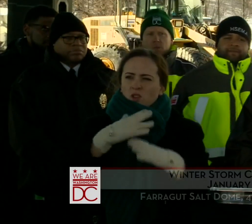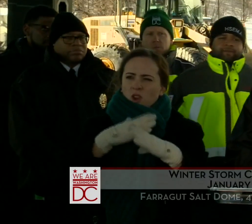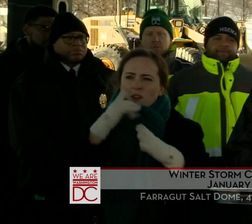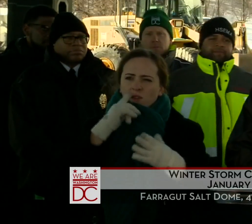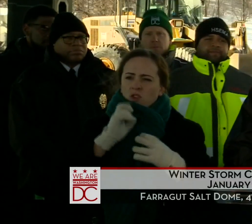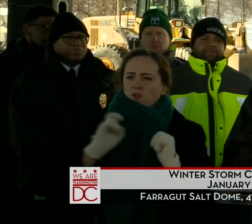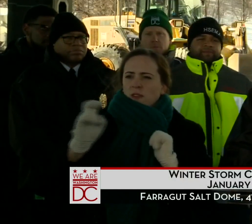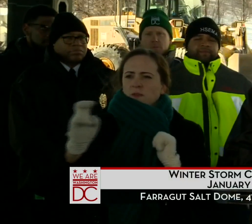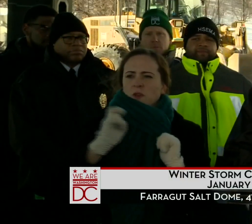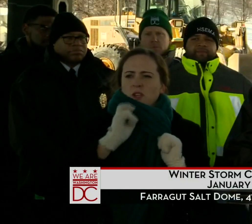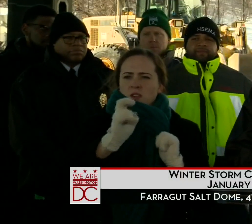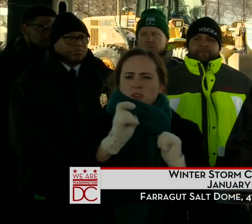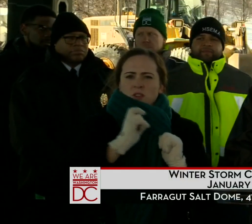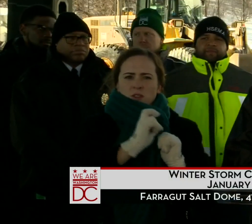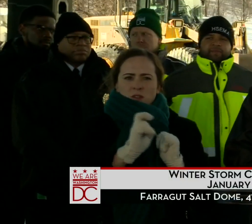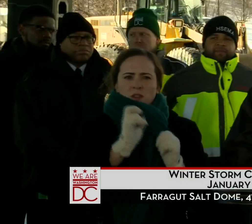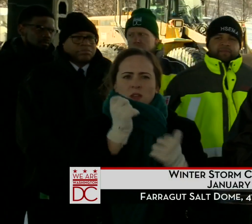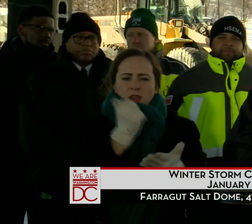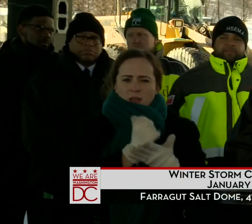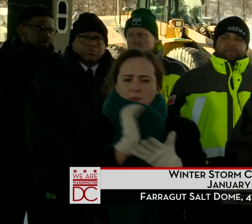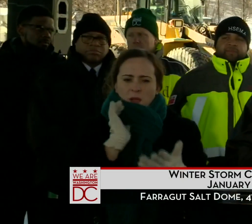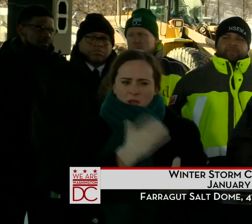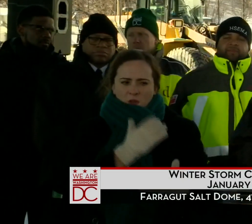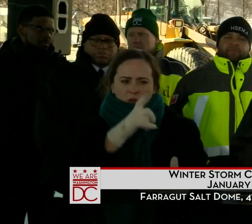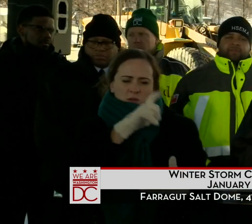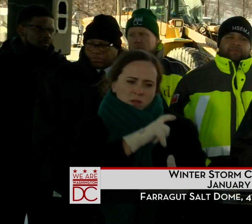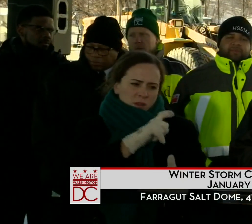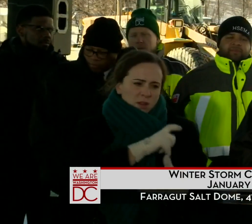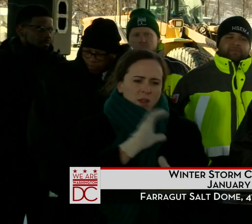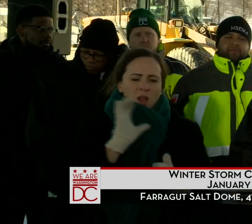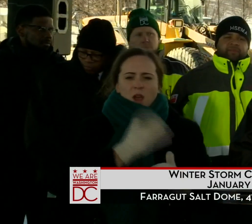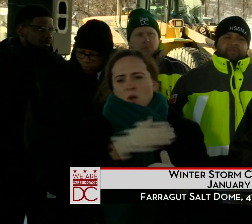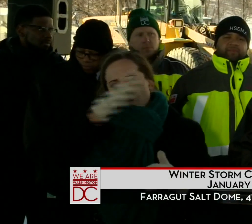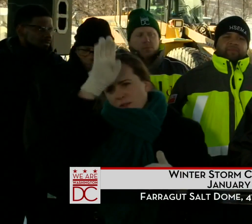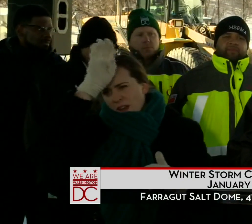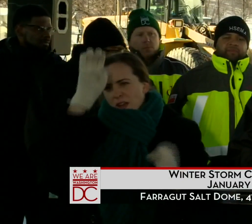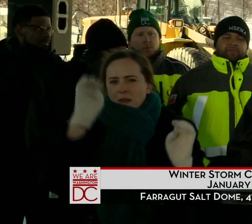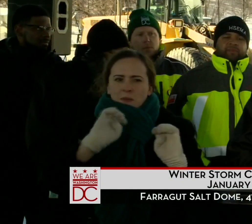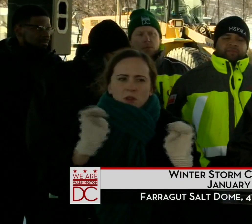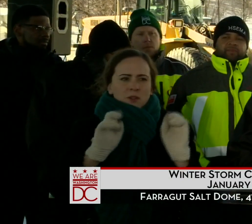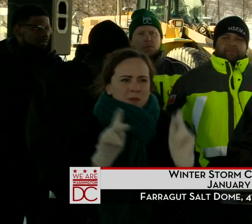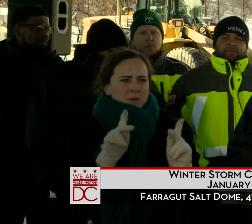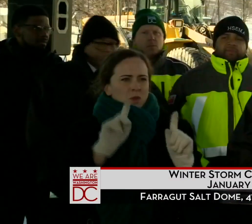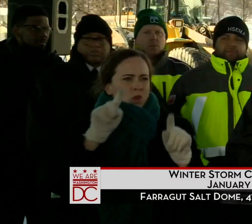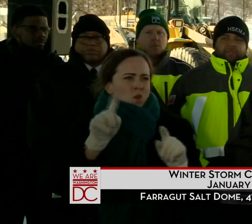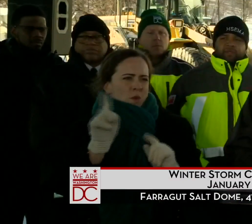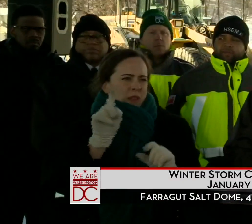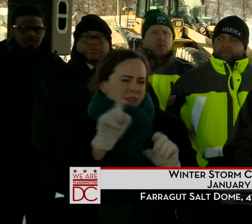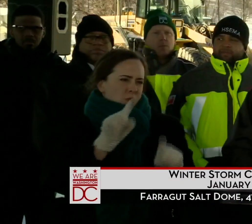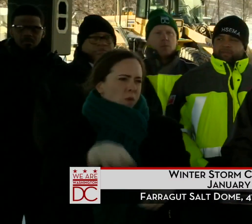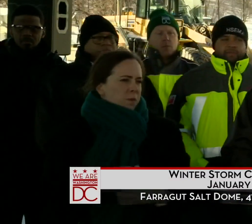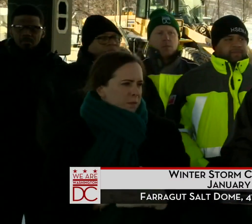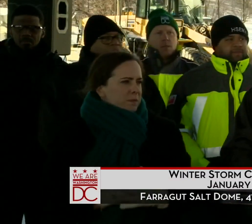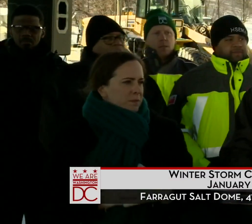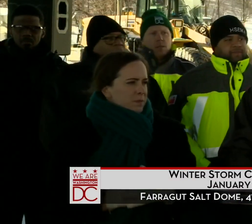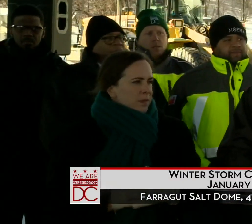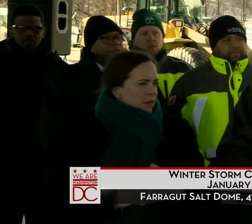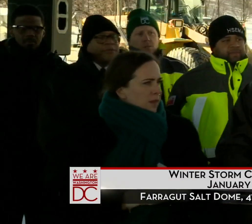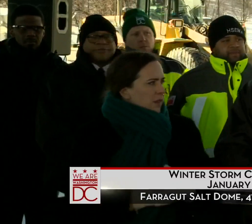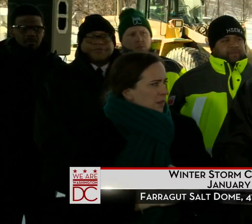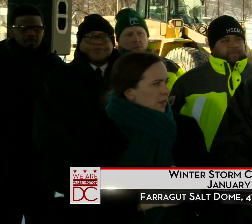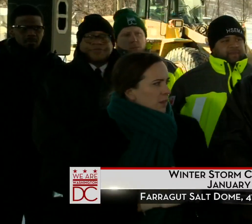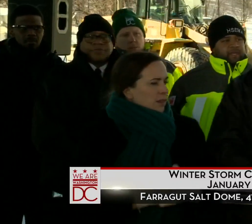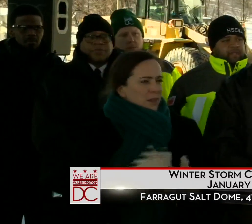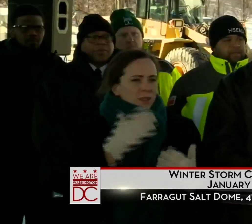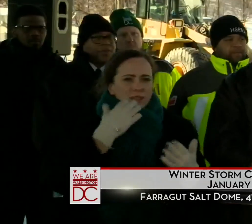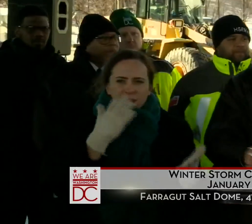mainly transportation to help our law enforcement officers, our fire and emergency medical services to get to where they needed to go. Okay,